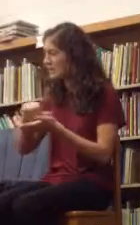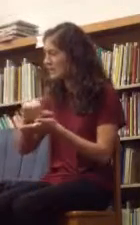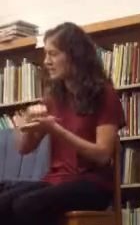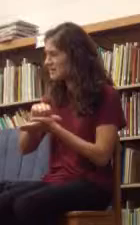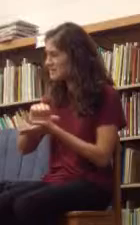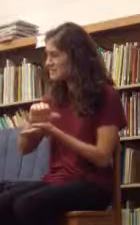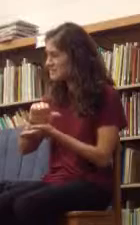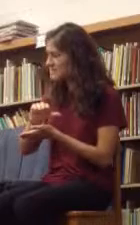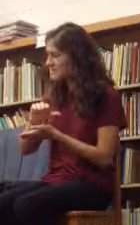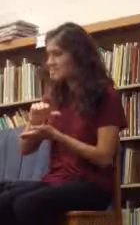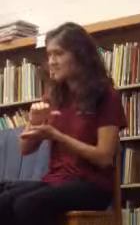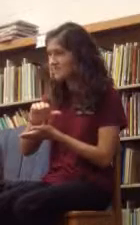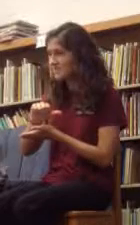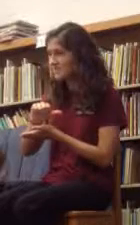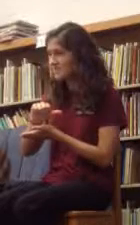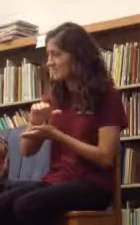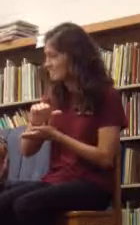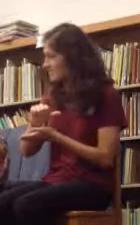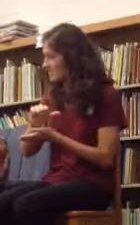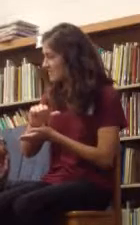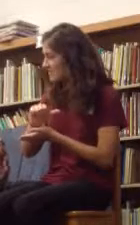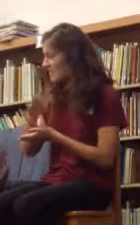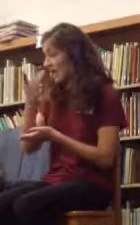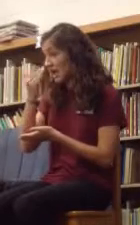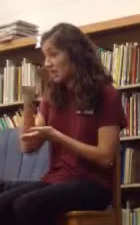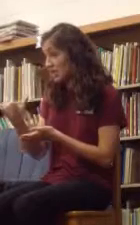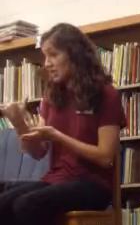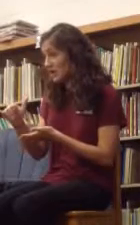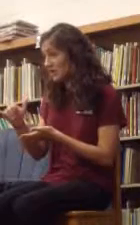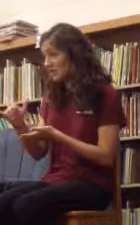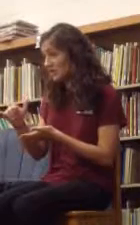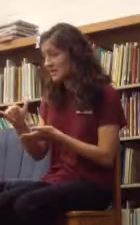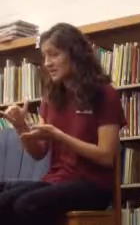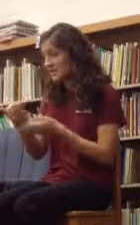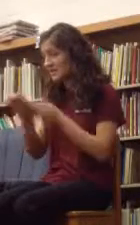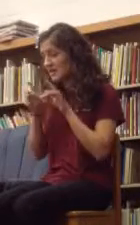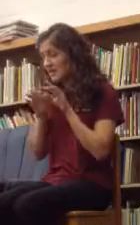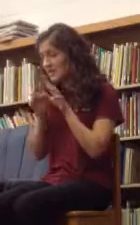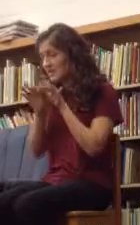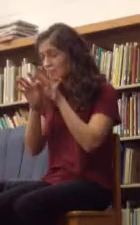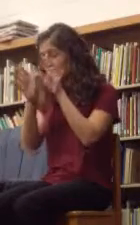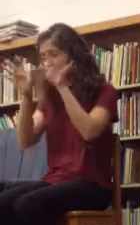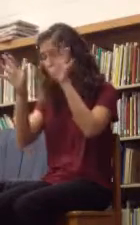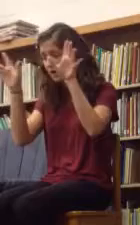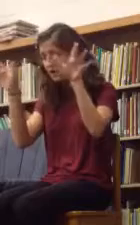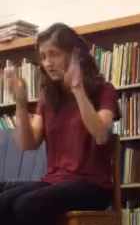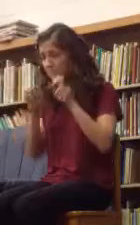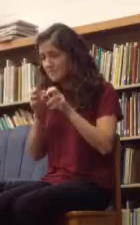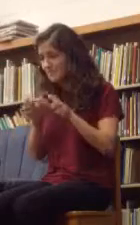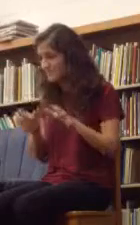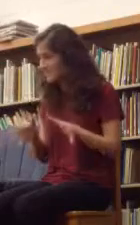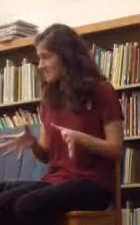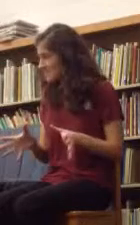it looks kind of like a spider web. Do you see something that looks like a spider web? Yes.